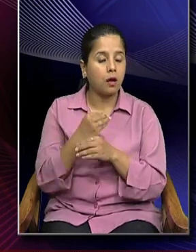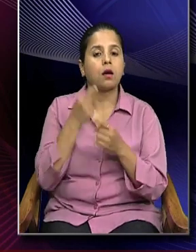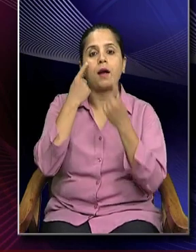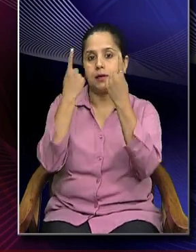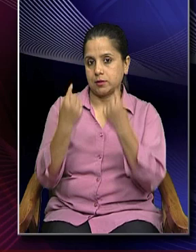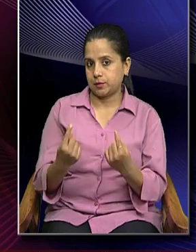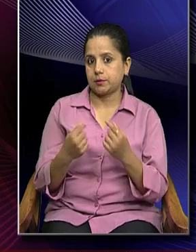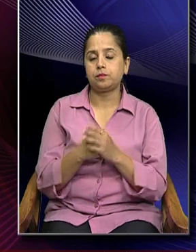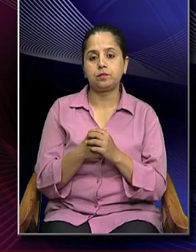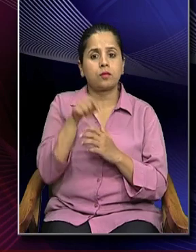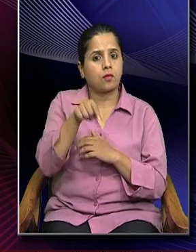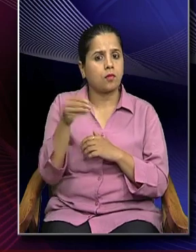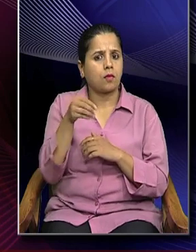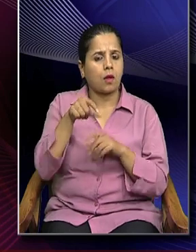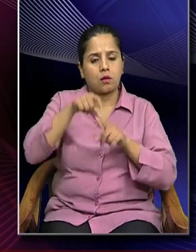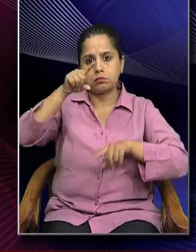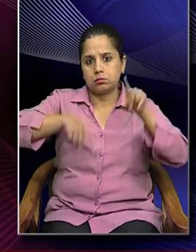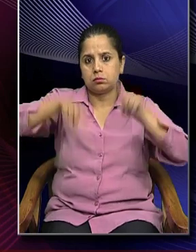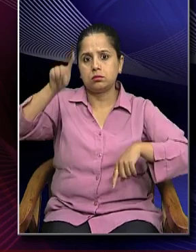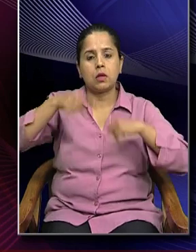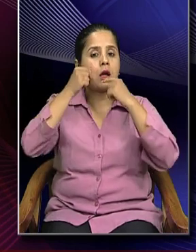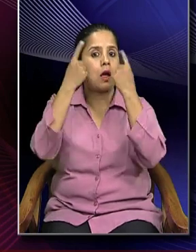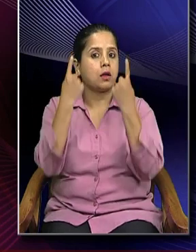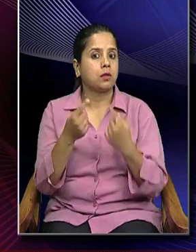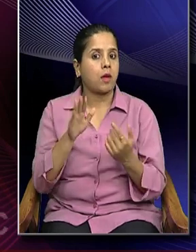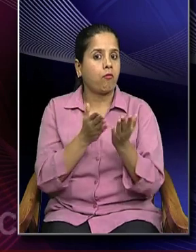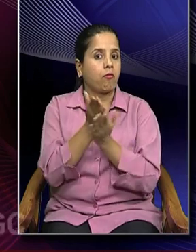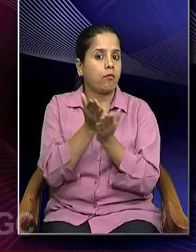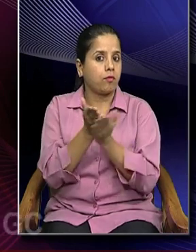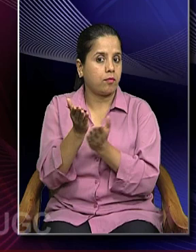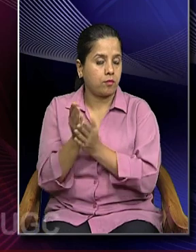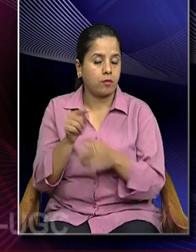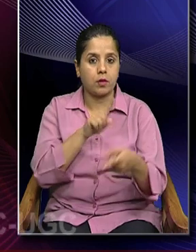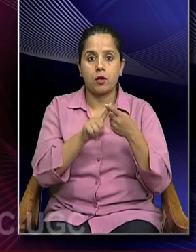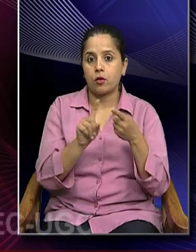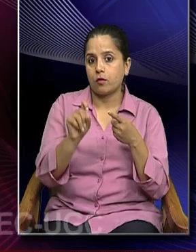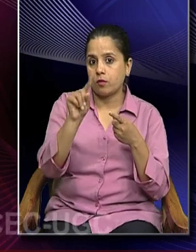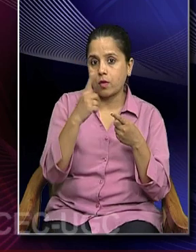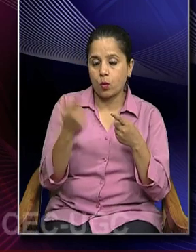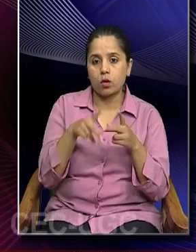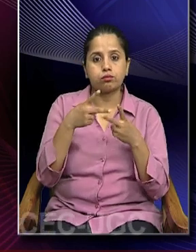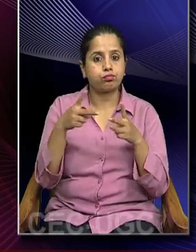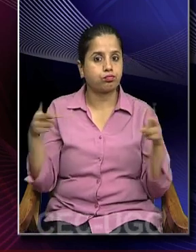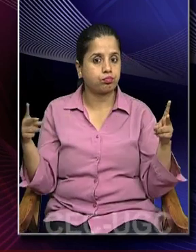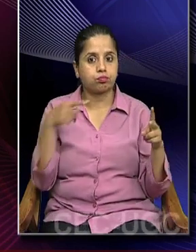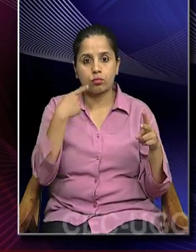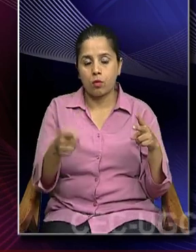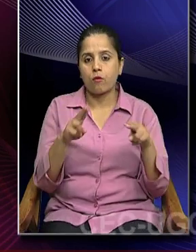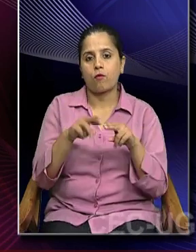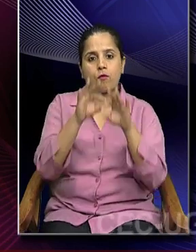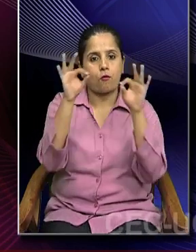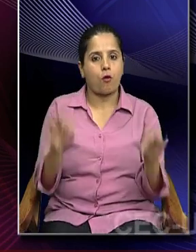assessment. There is a diverse assessment methods. The first is variety of